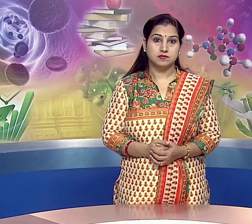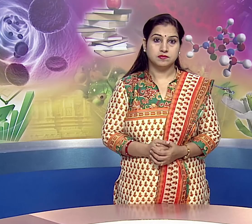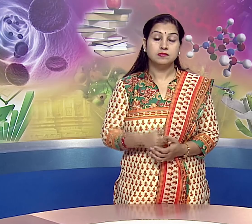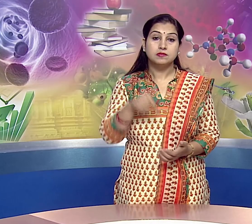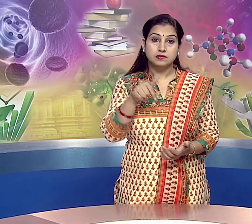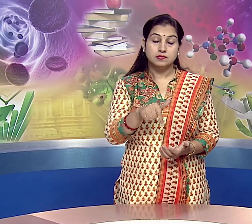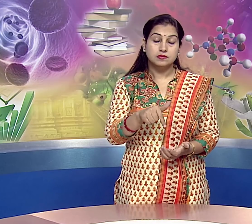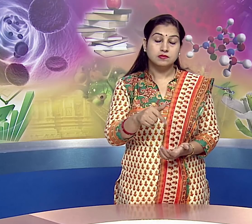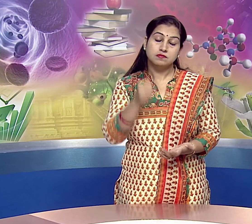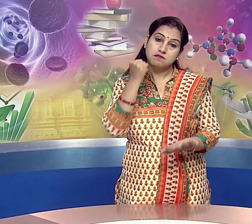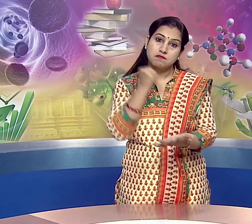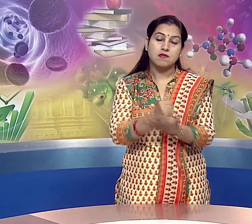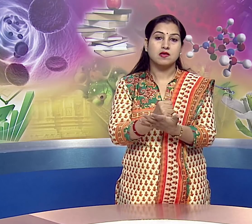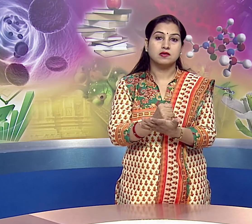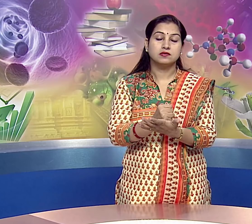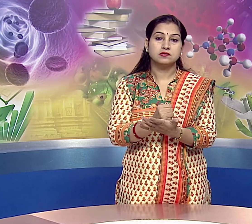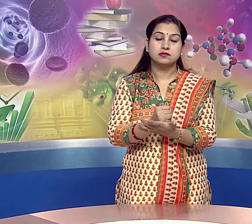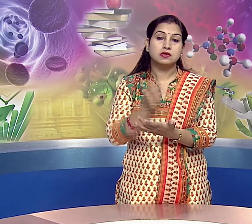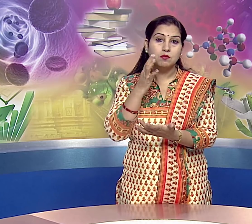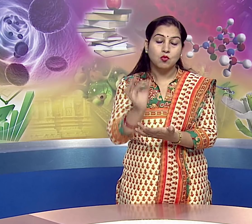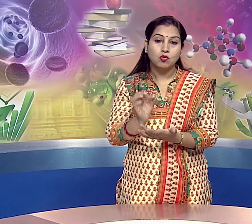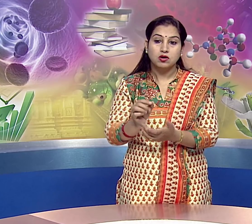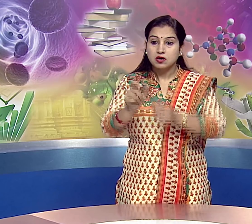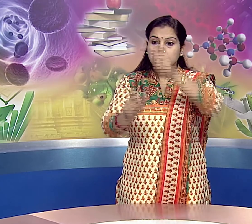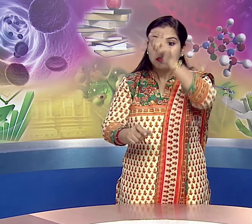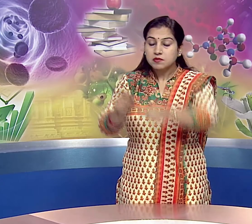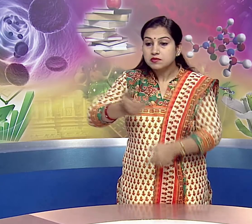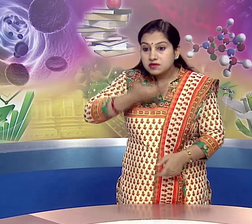it is important to educate people and sensitize them